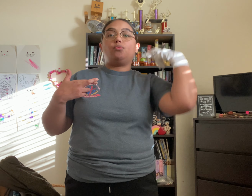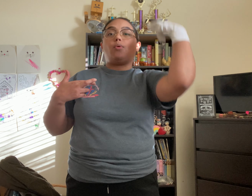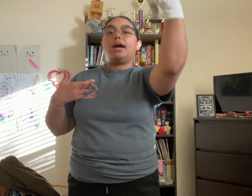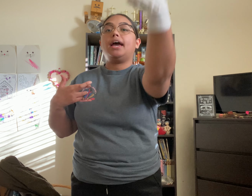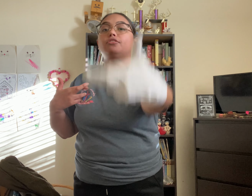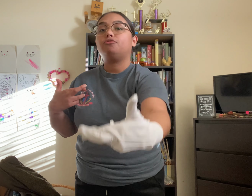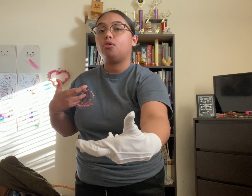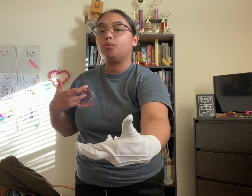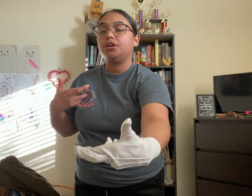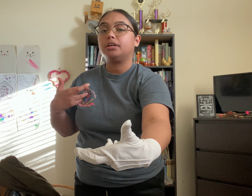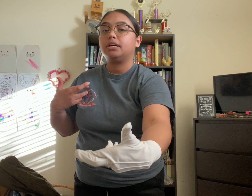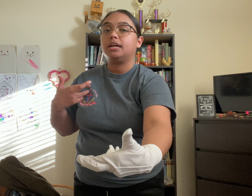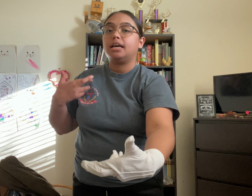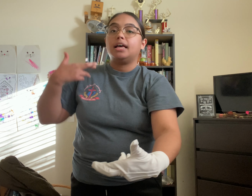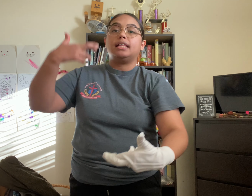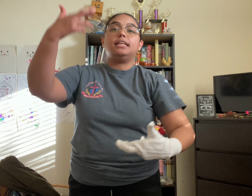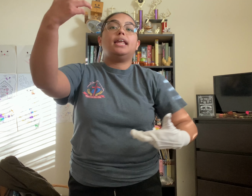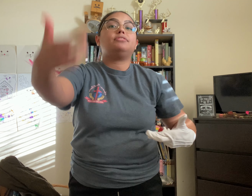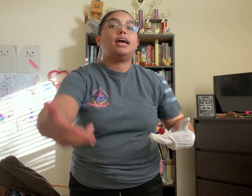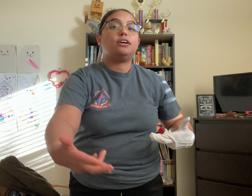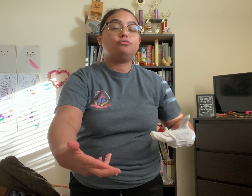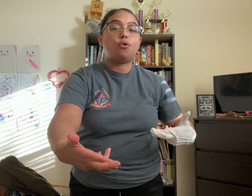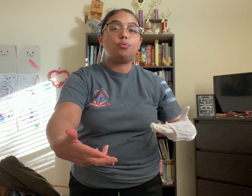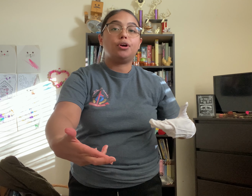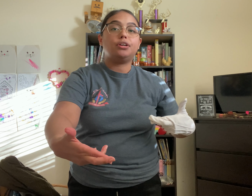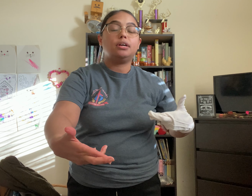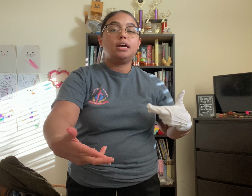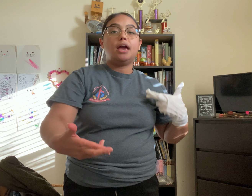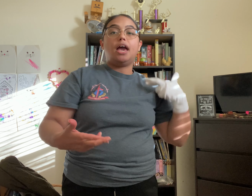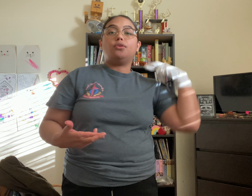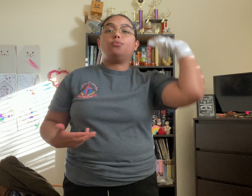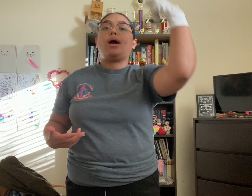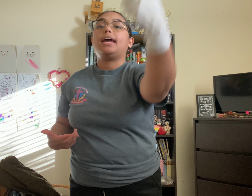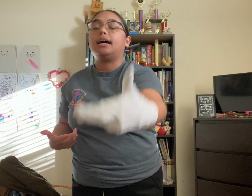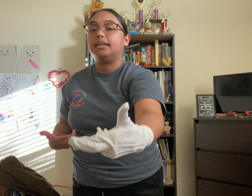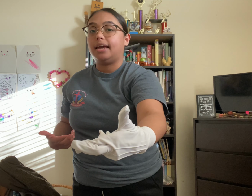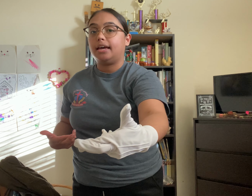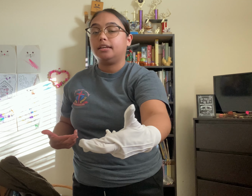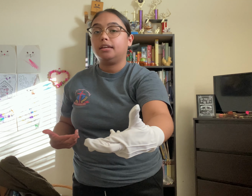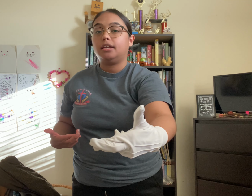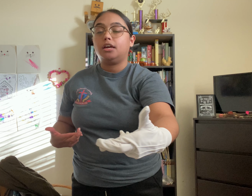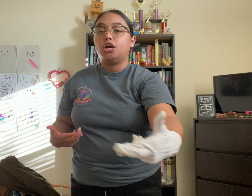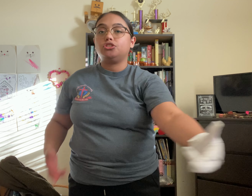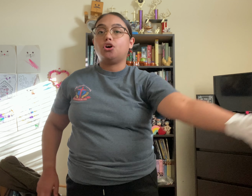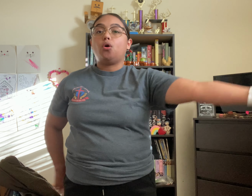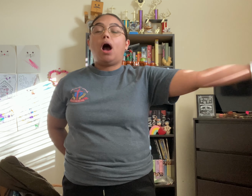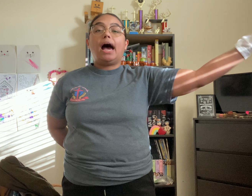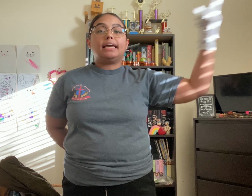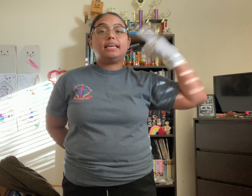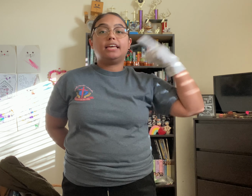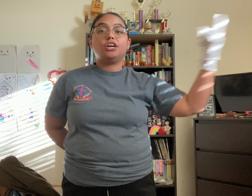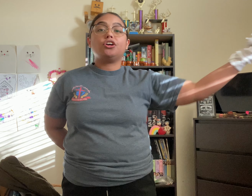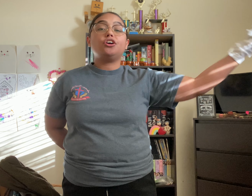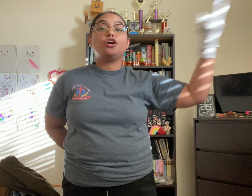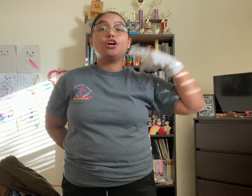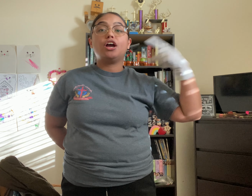right hand forward, left hand forward, and a right hand again. So I hear